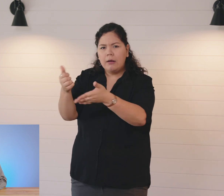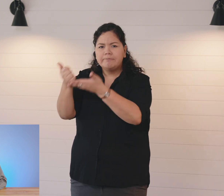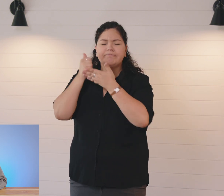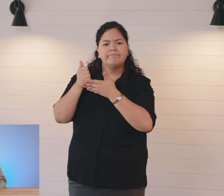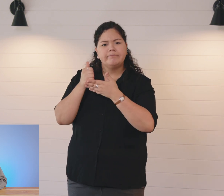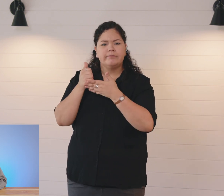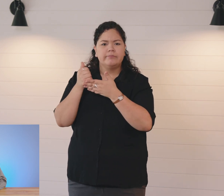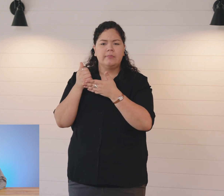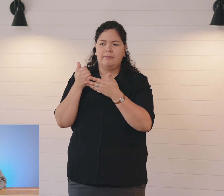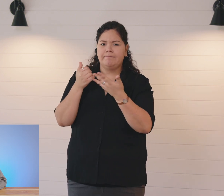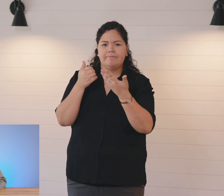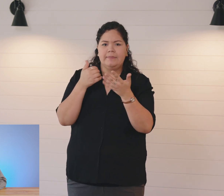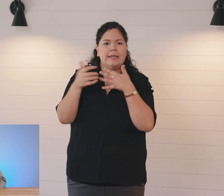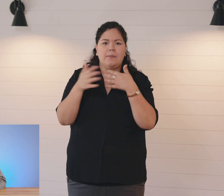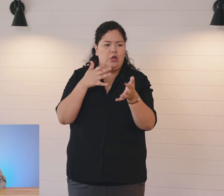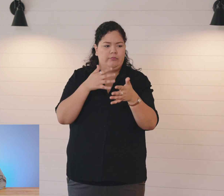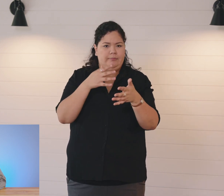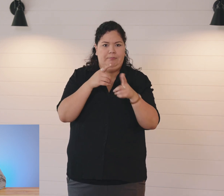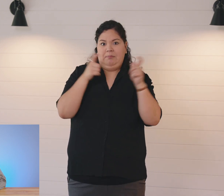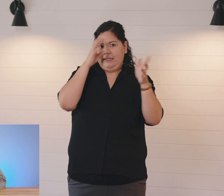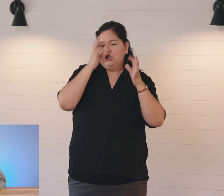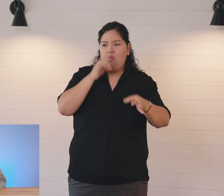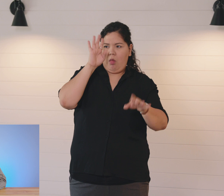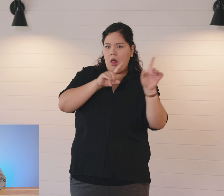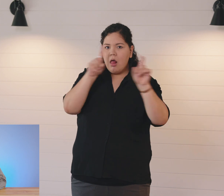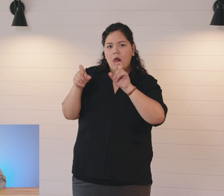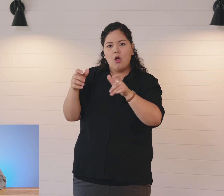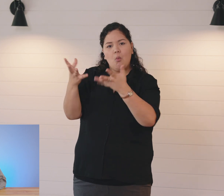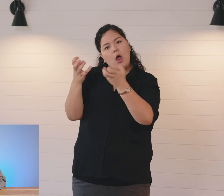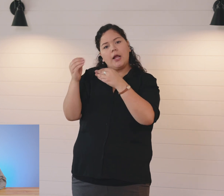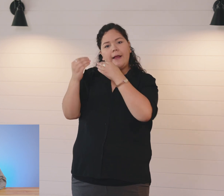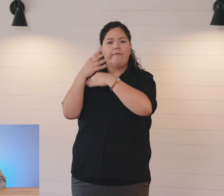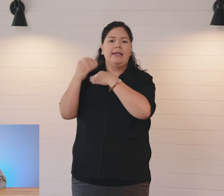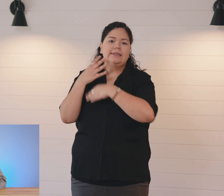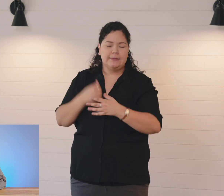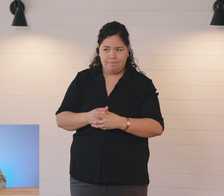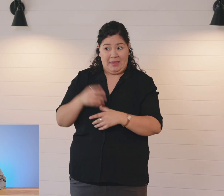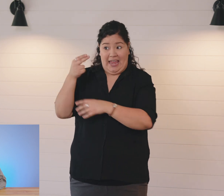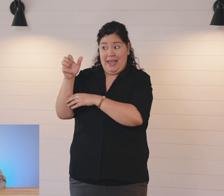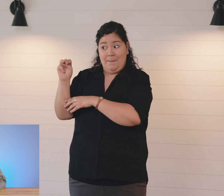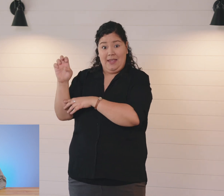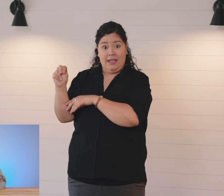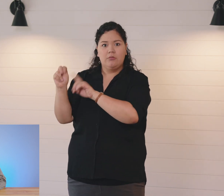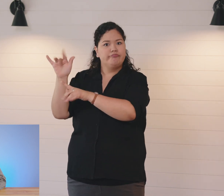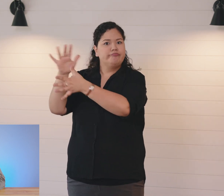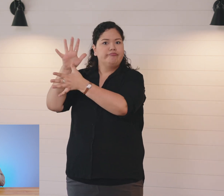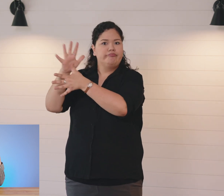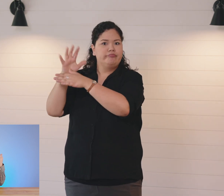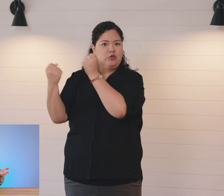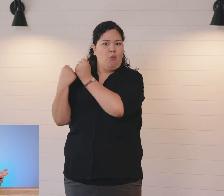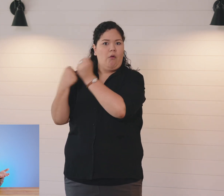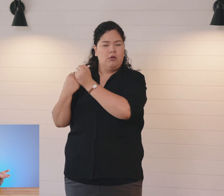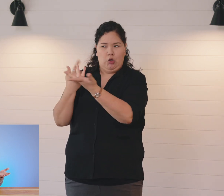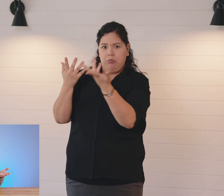Vashti out or whatever, he goes to his advisors and he asks for their advice. Haman is his chief advisor, and so he's asking him, "All right,